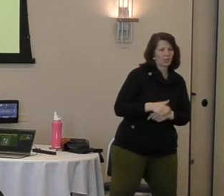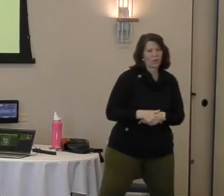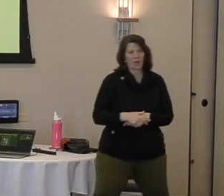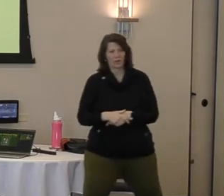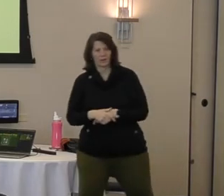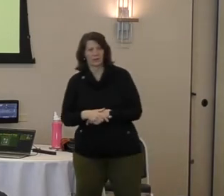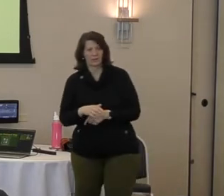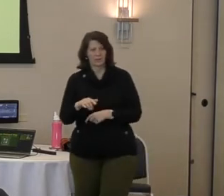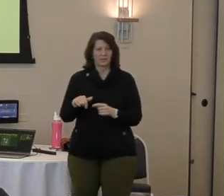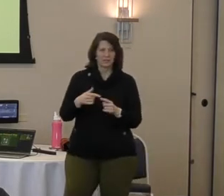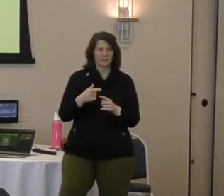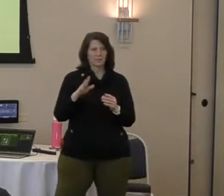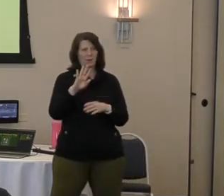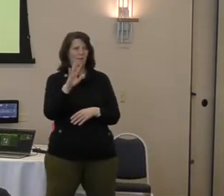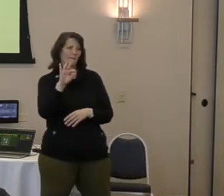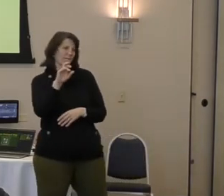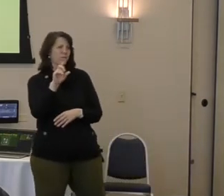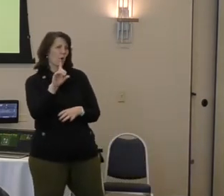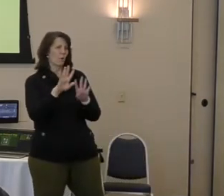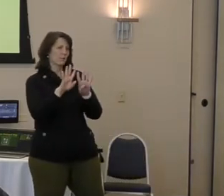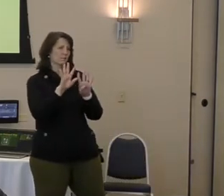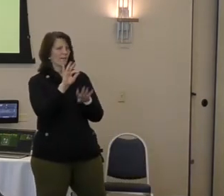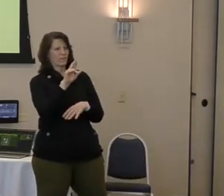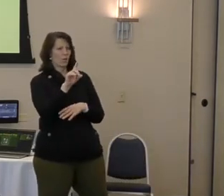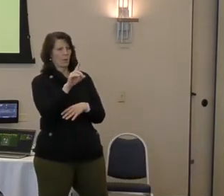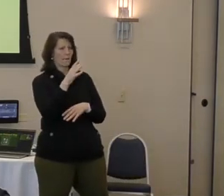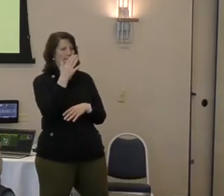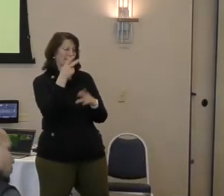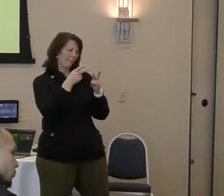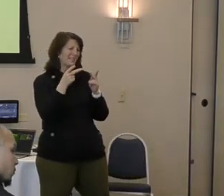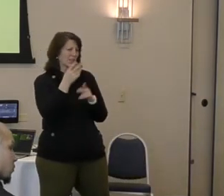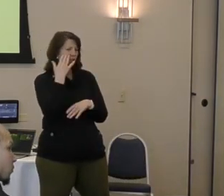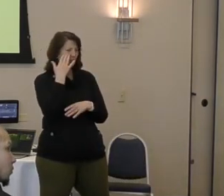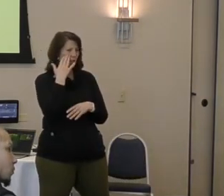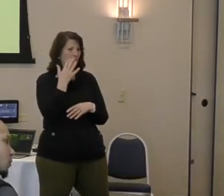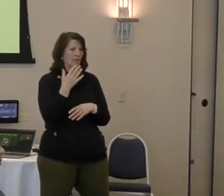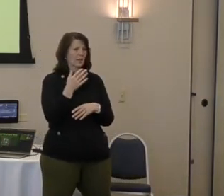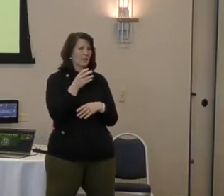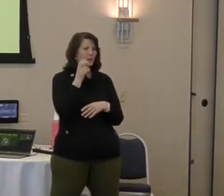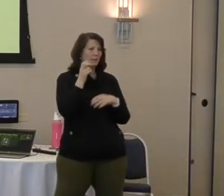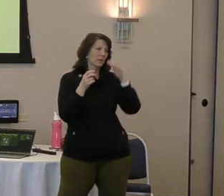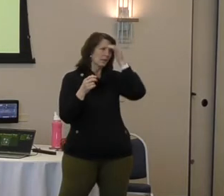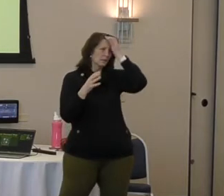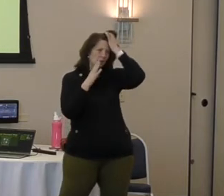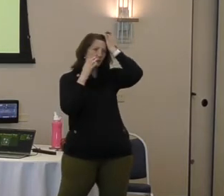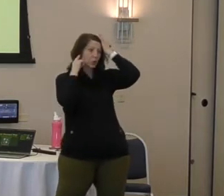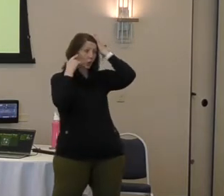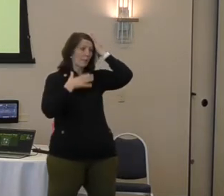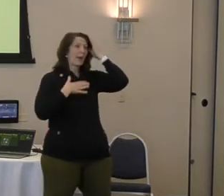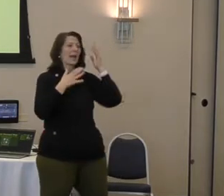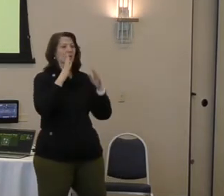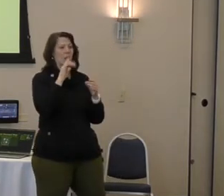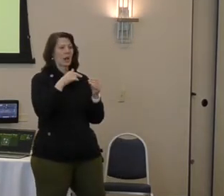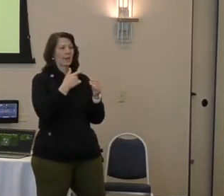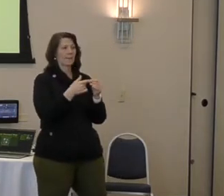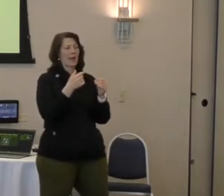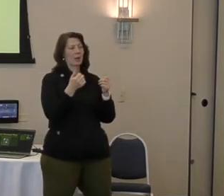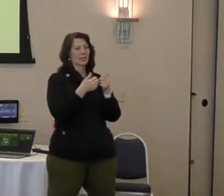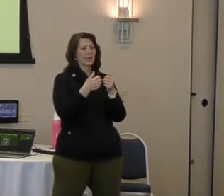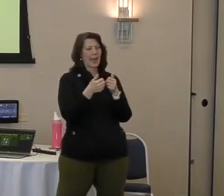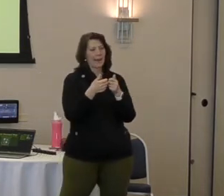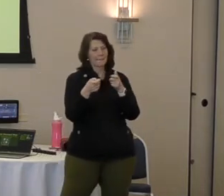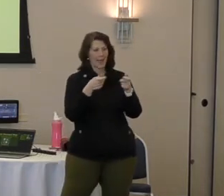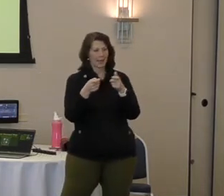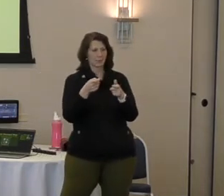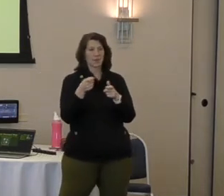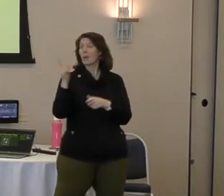This is about forward positional knowledge. For those of you who heard my amazing talk on game management last night, forward positional knowledge is a very ambiguous